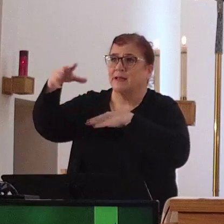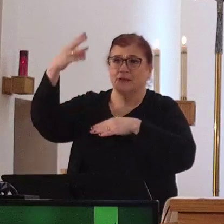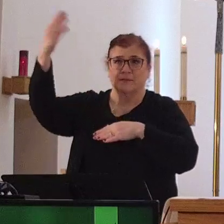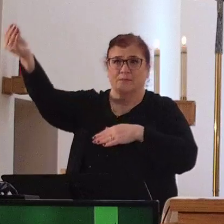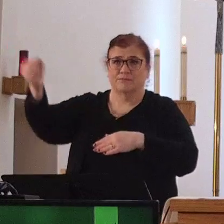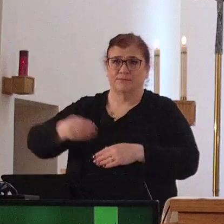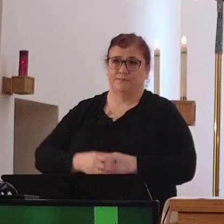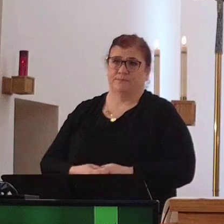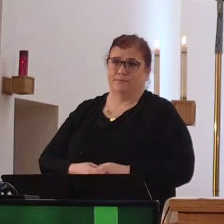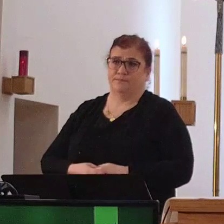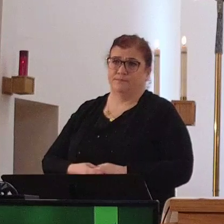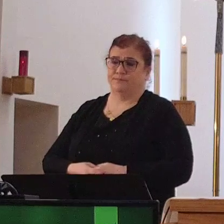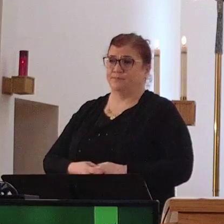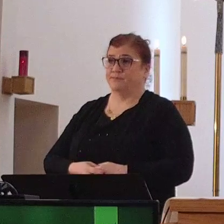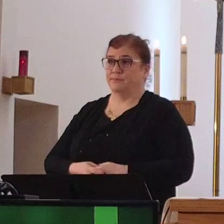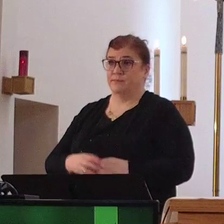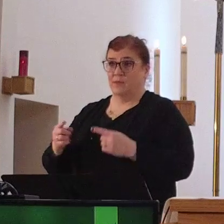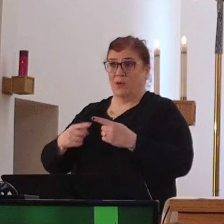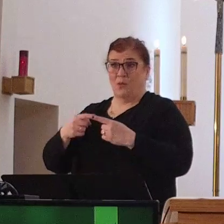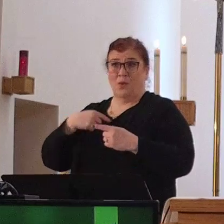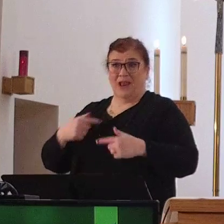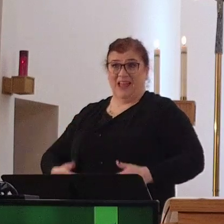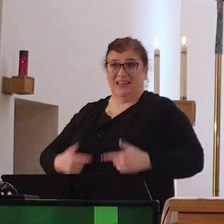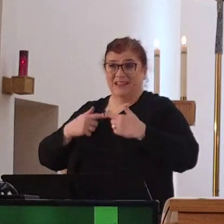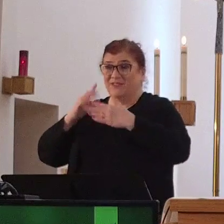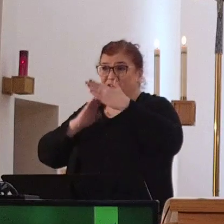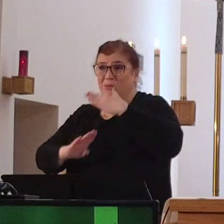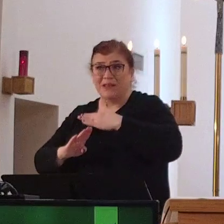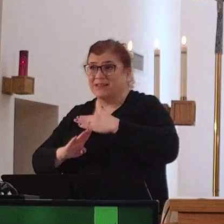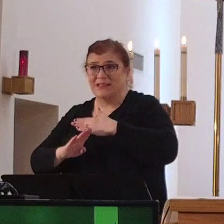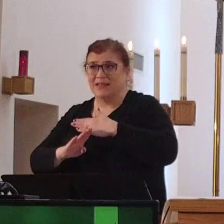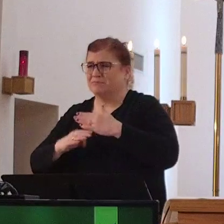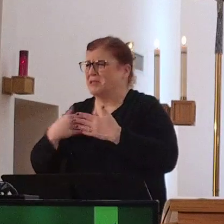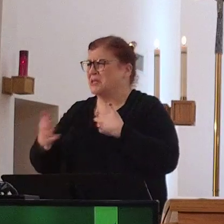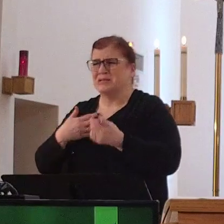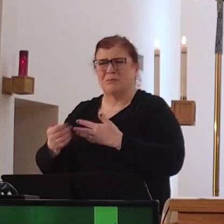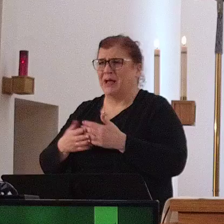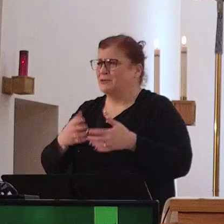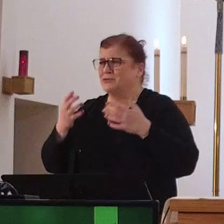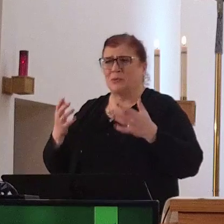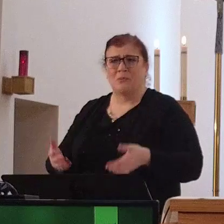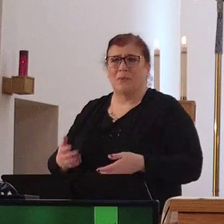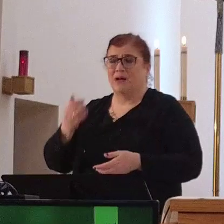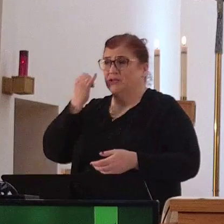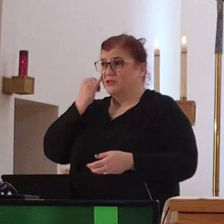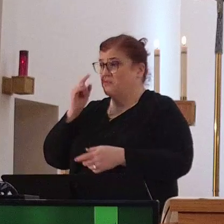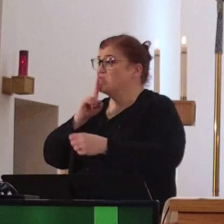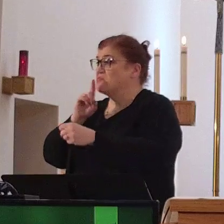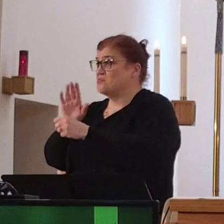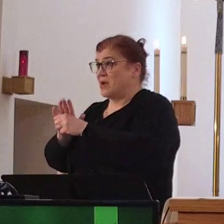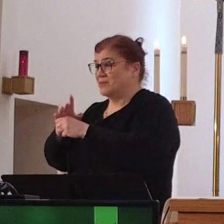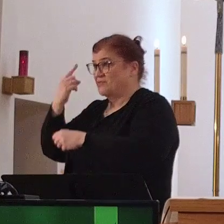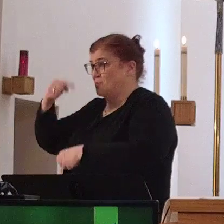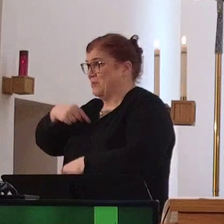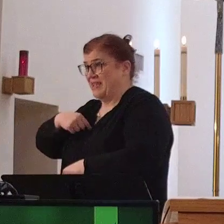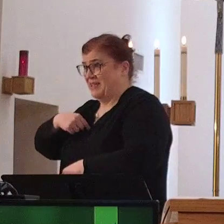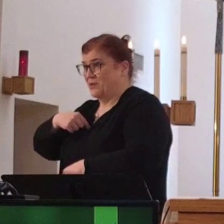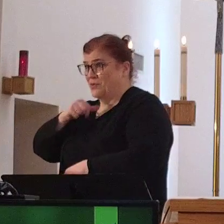forward. When I live in humility, it doesn't matter so much whether the promise is for